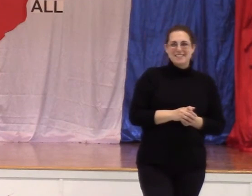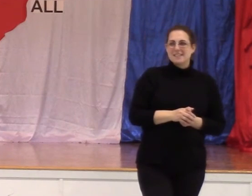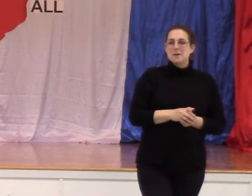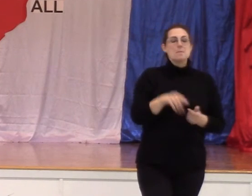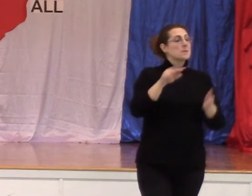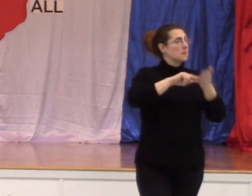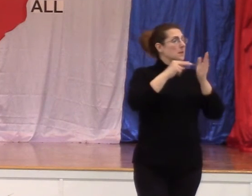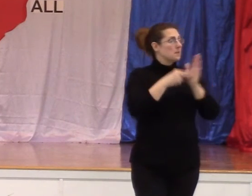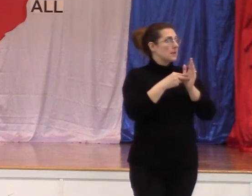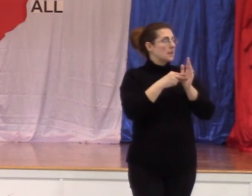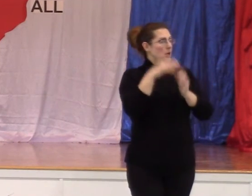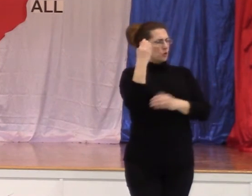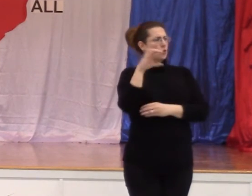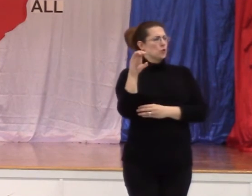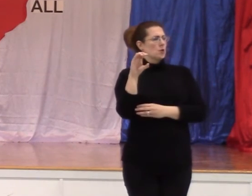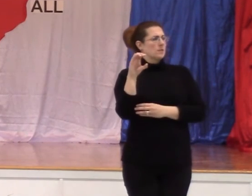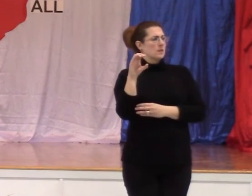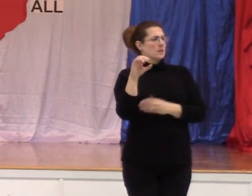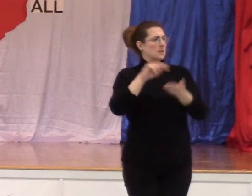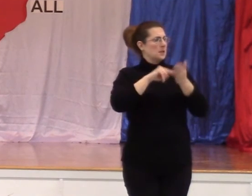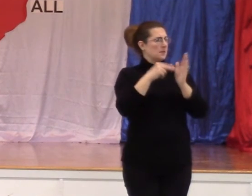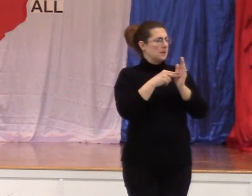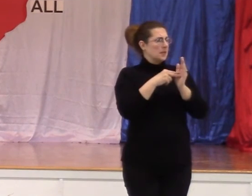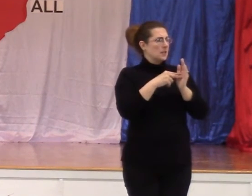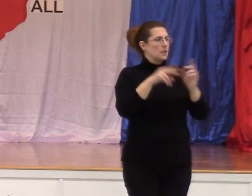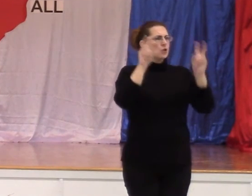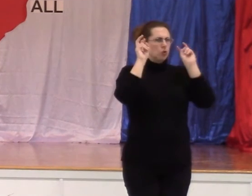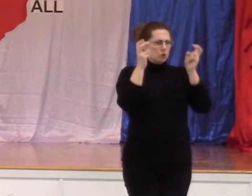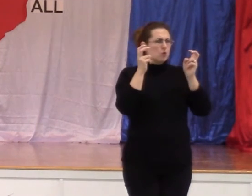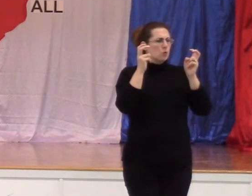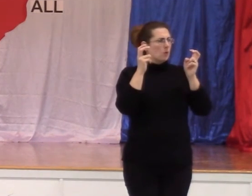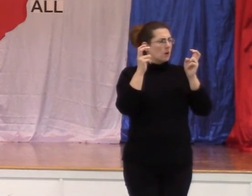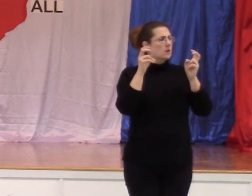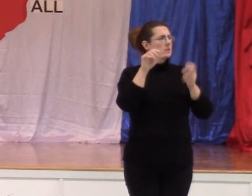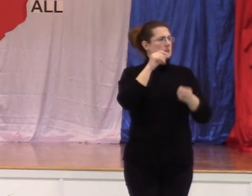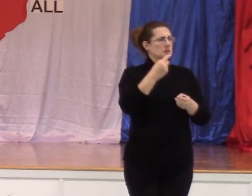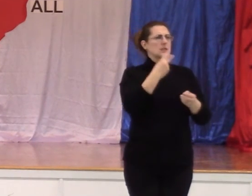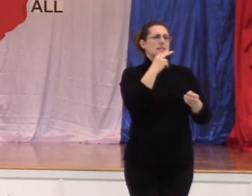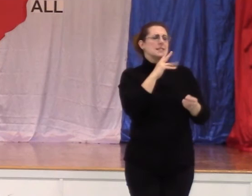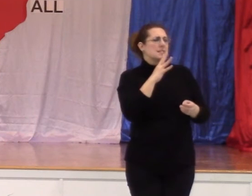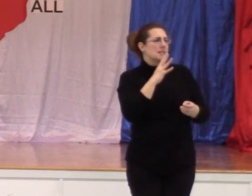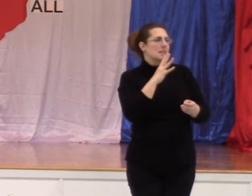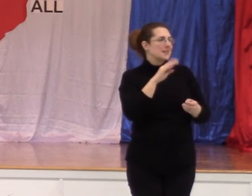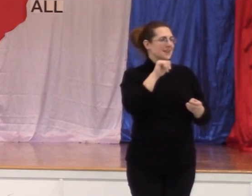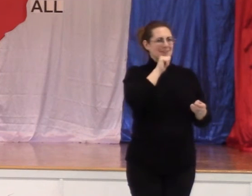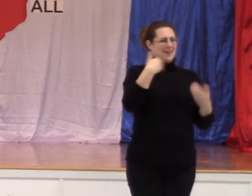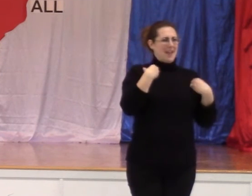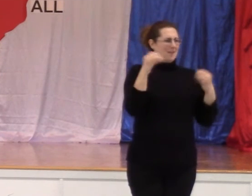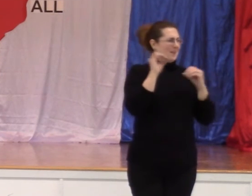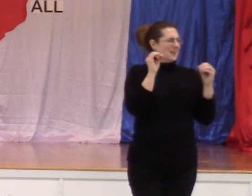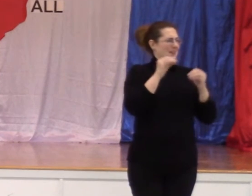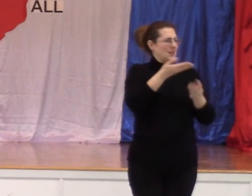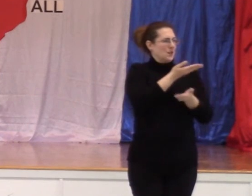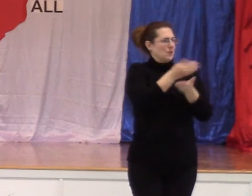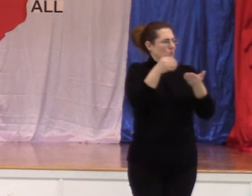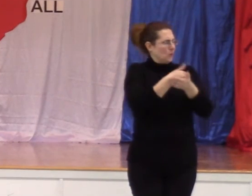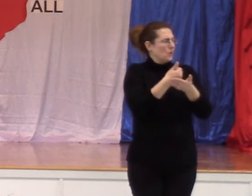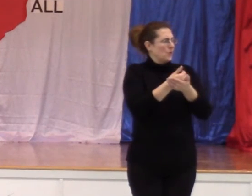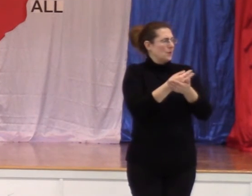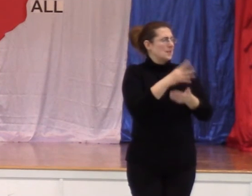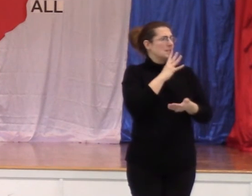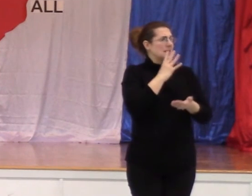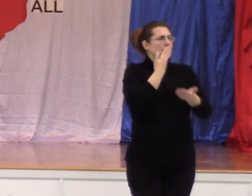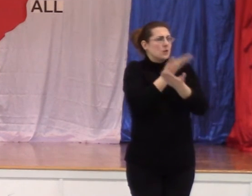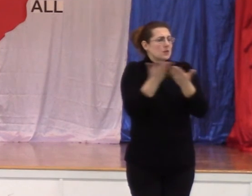but that's what it means, conservative. You quote the fathers. You don't have anything new to say. Just say what they said. It's a